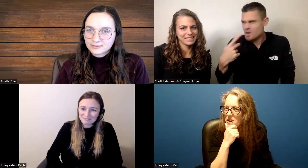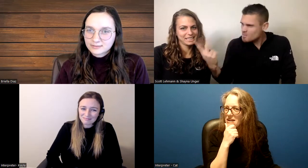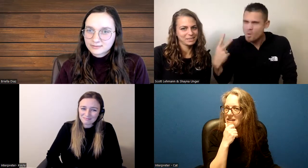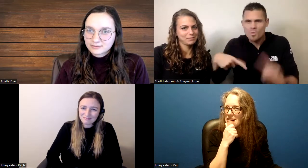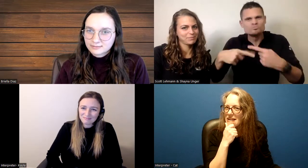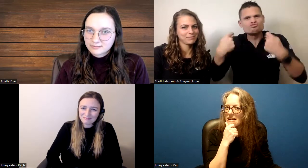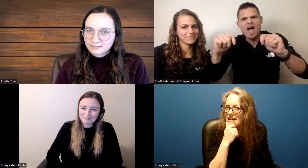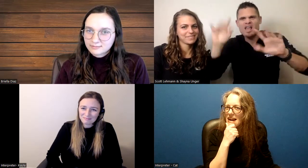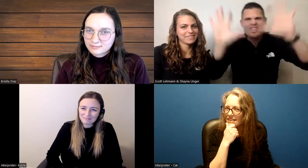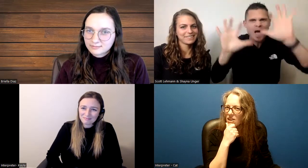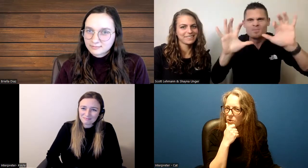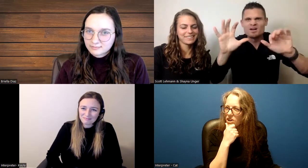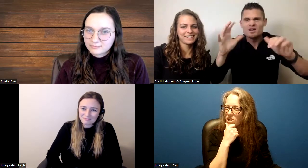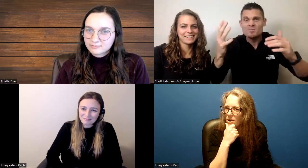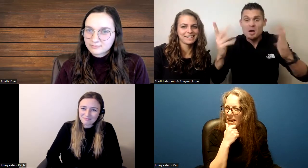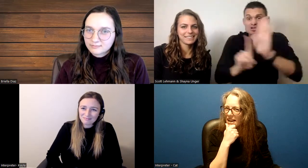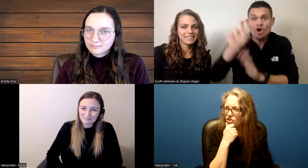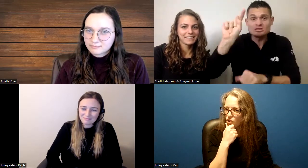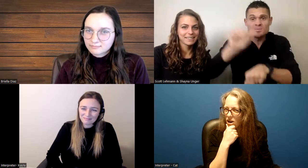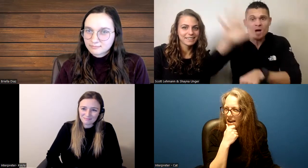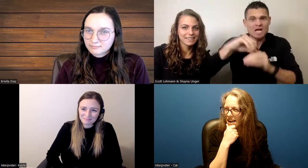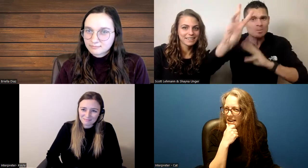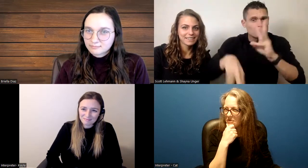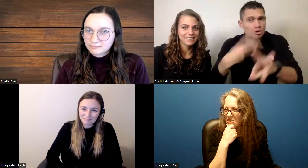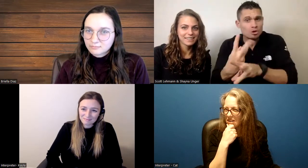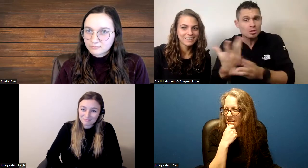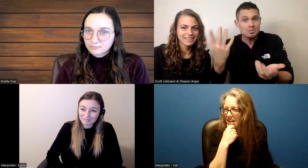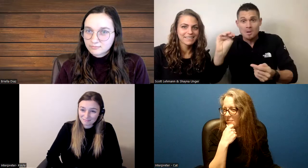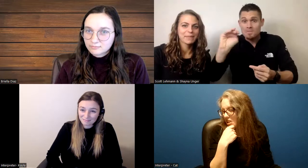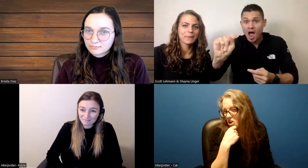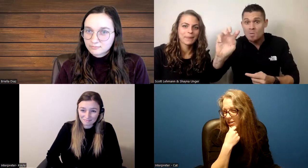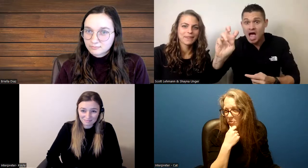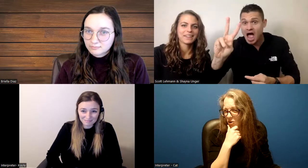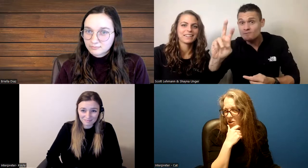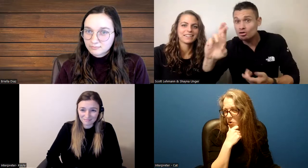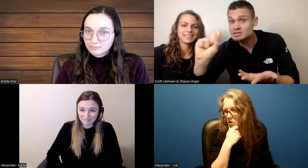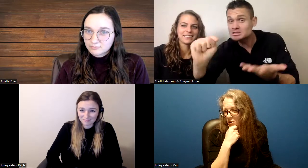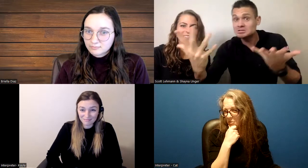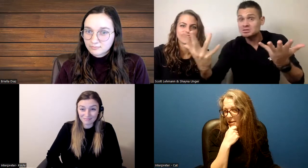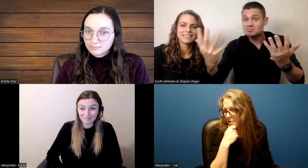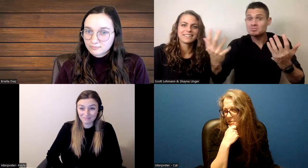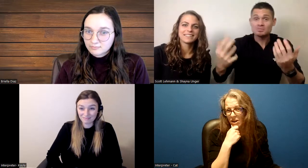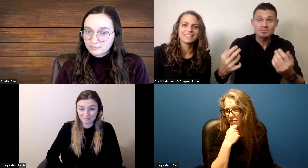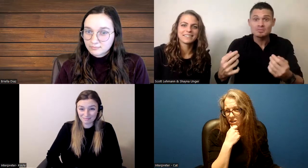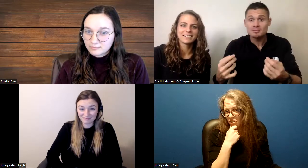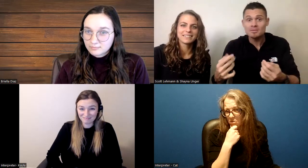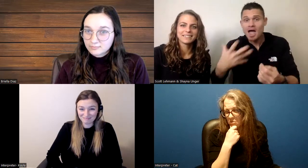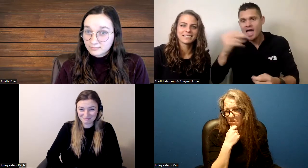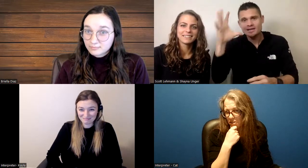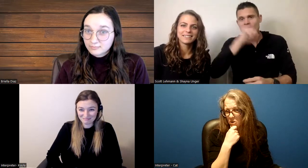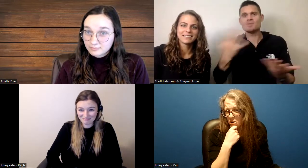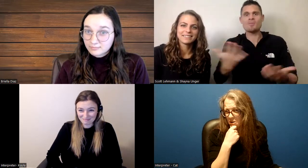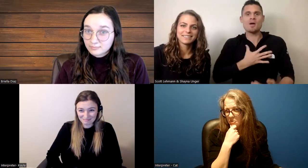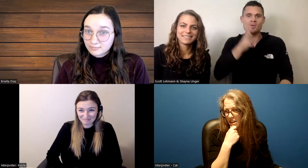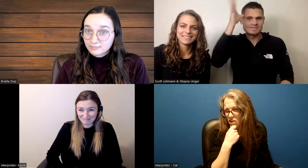know, I think we're going to go ahead and try climbing the tallest mountain in the world. Maybe Mount Everest.